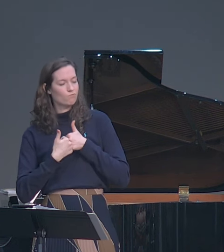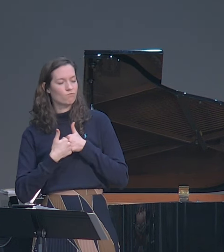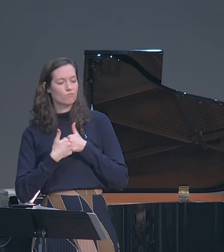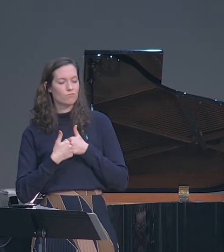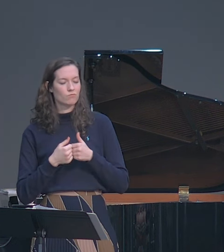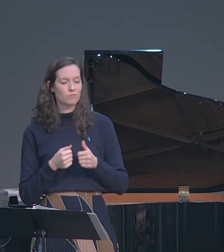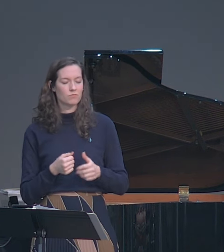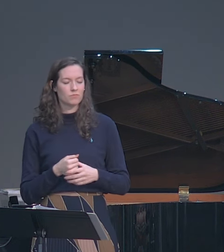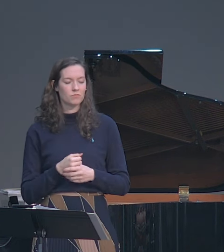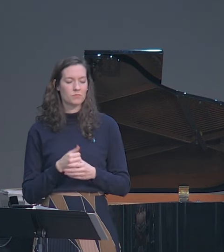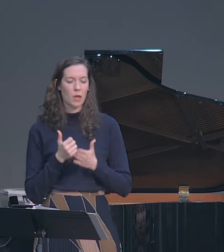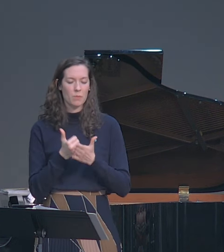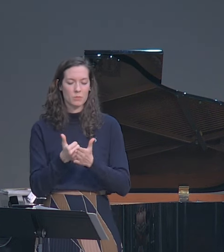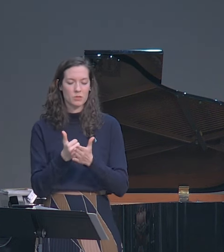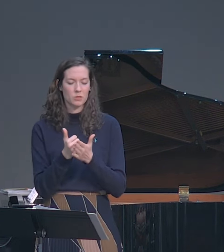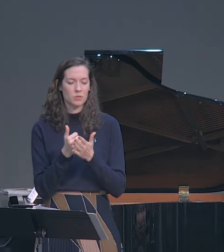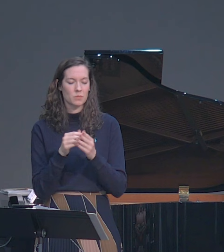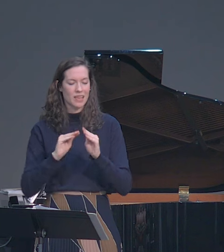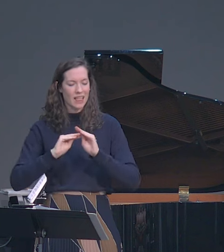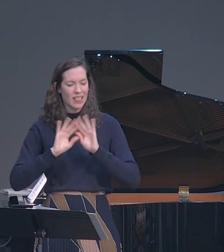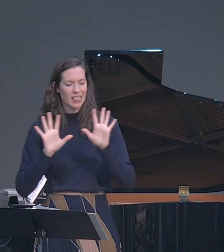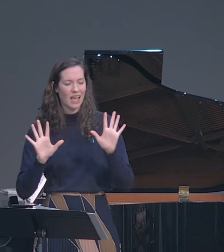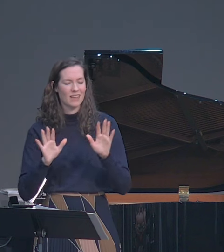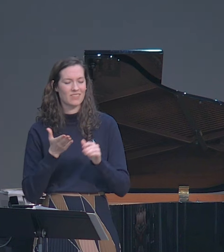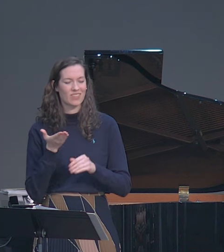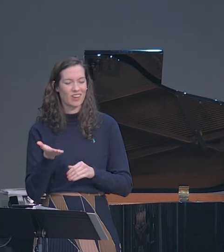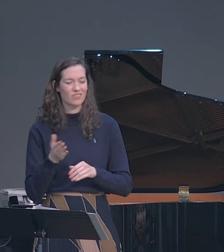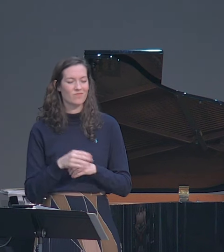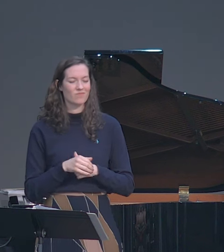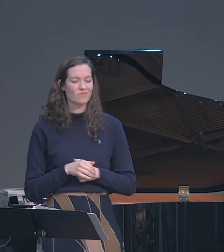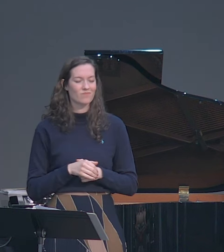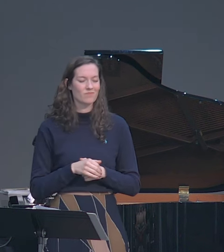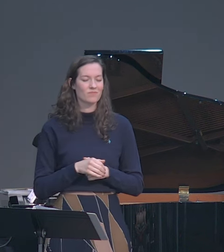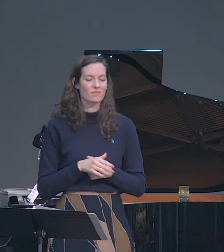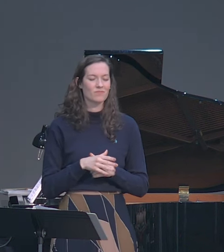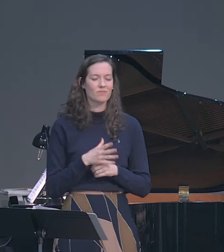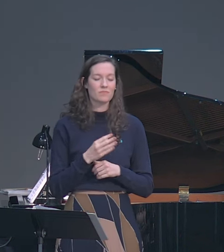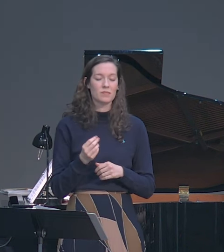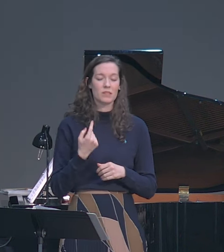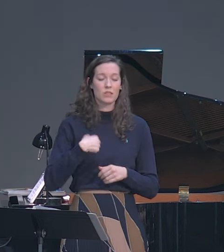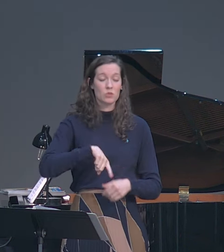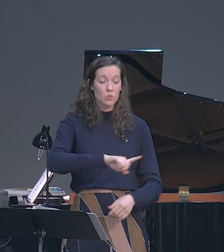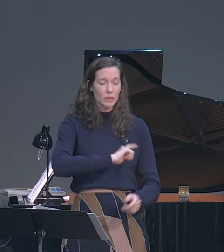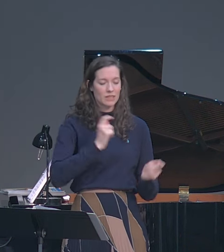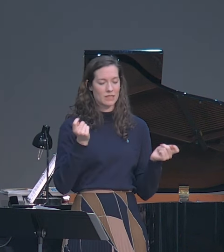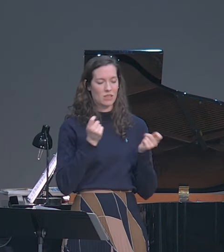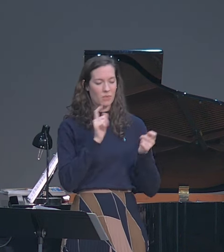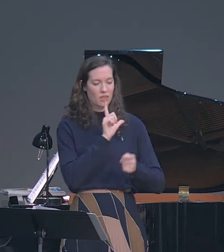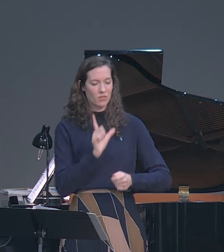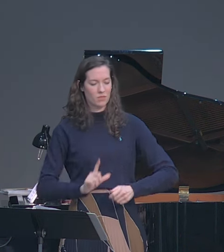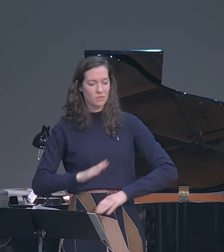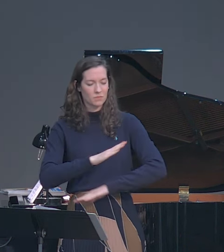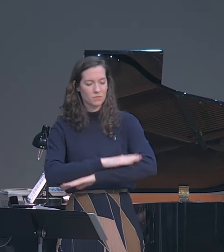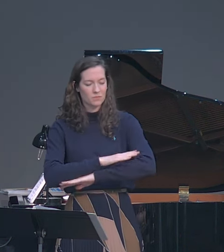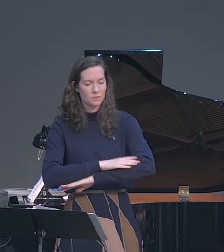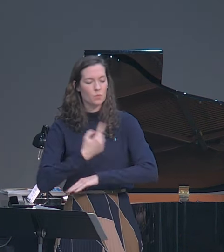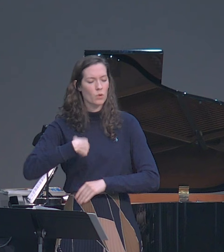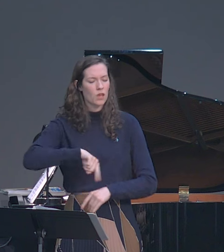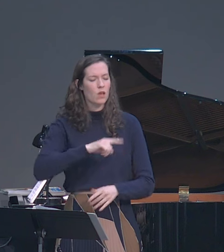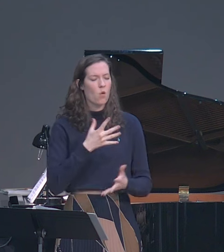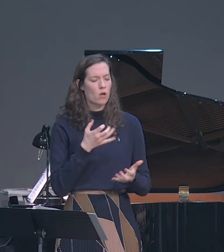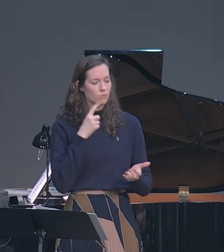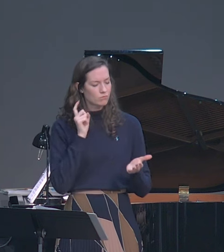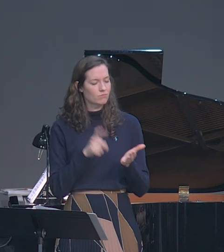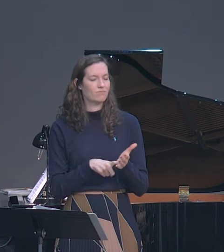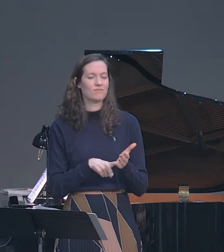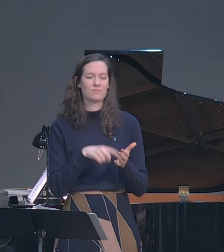to be salt and light in that place. And then as we celebrate communion, we want to recognize and see